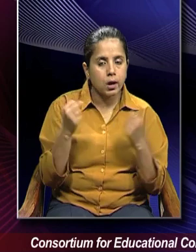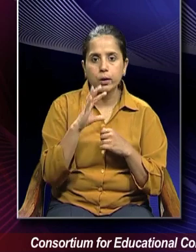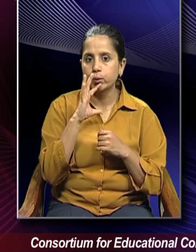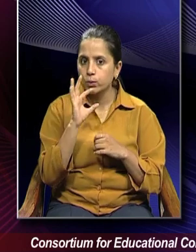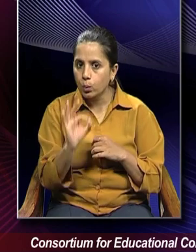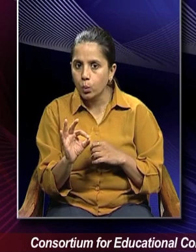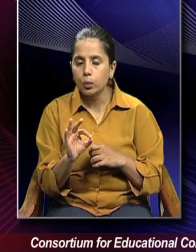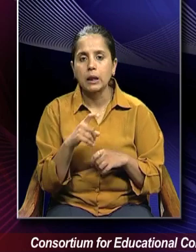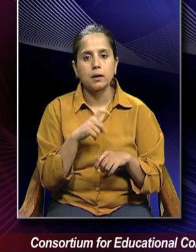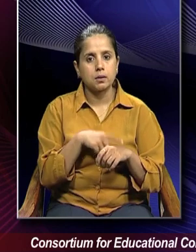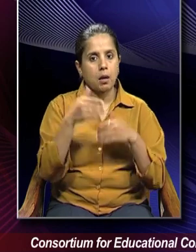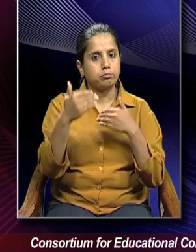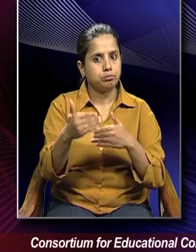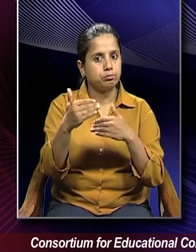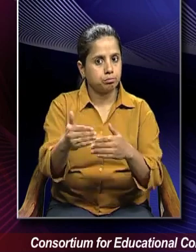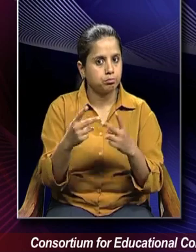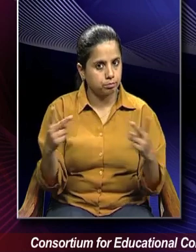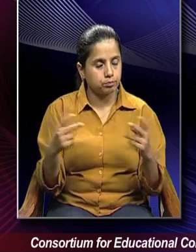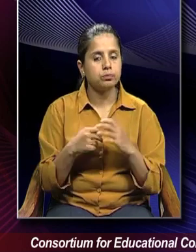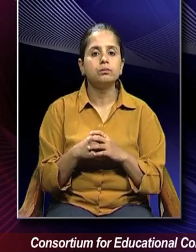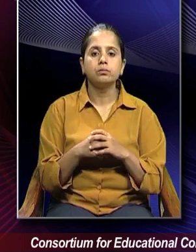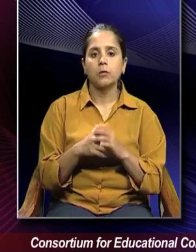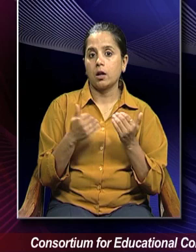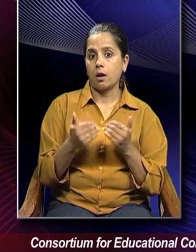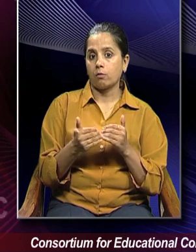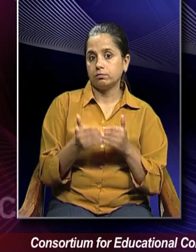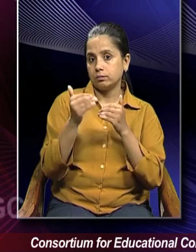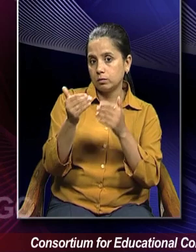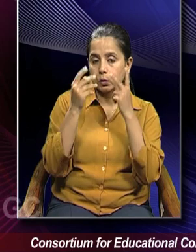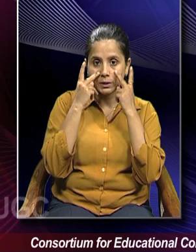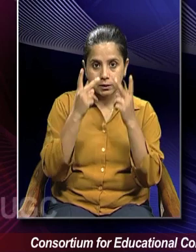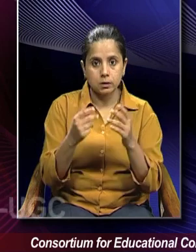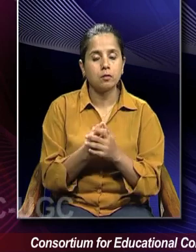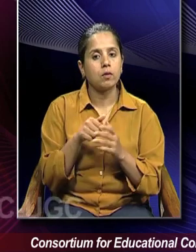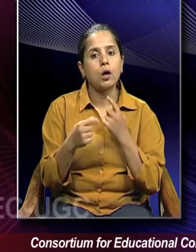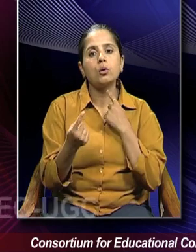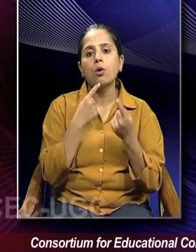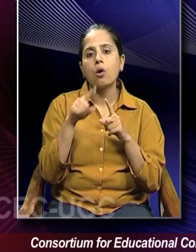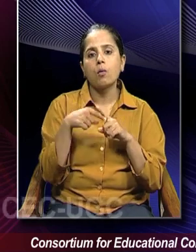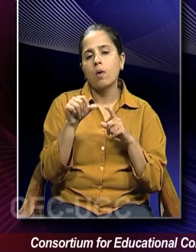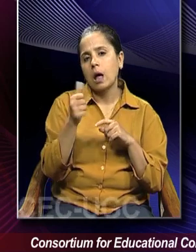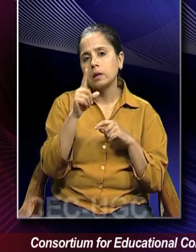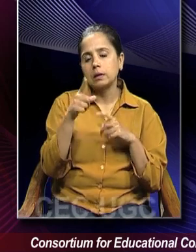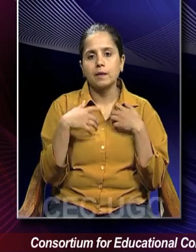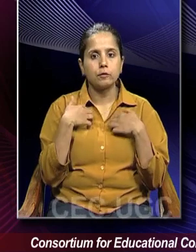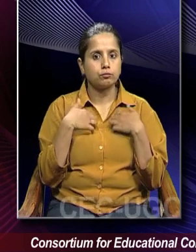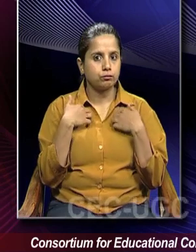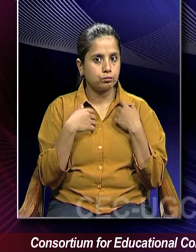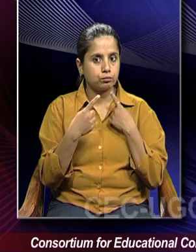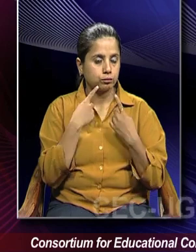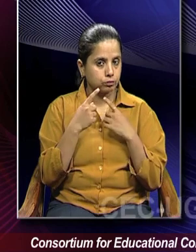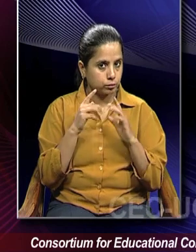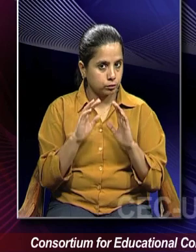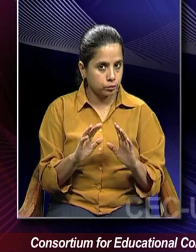realistic and time bound. Now, moving ahead, and we will talk about another interesting technique which